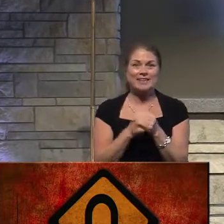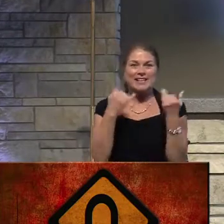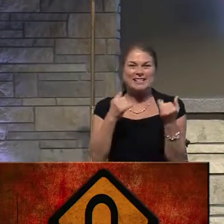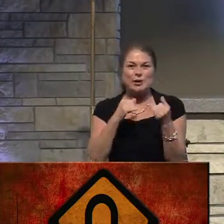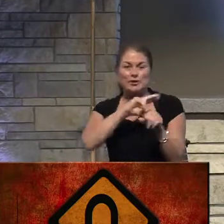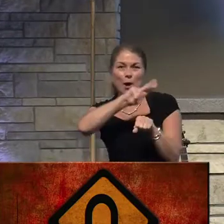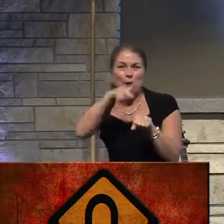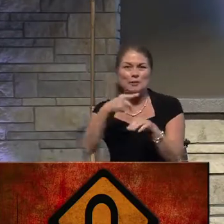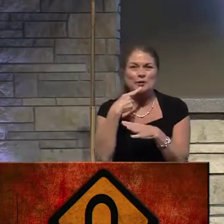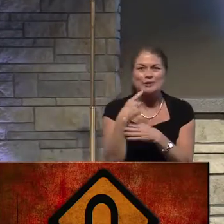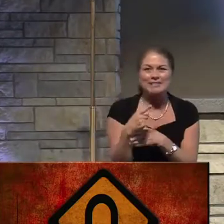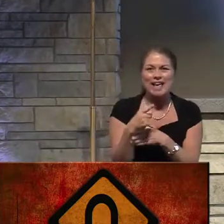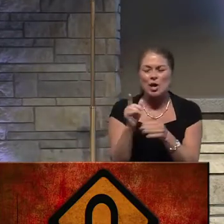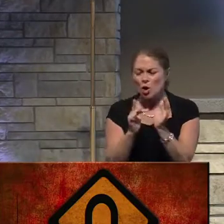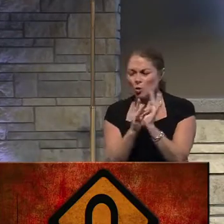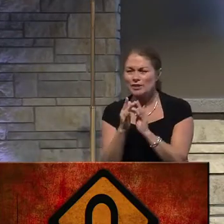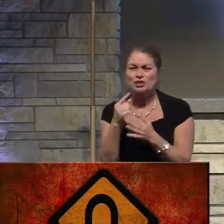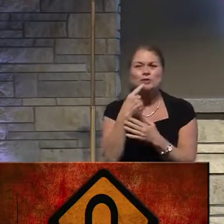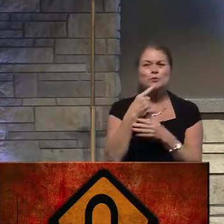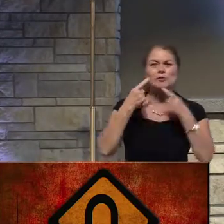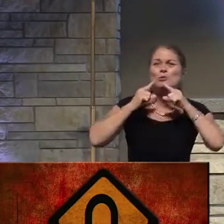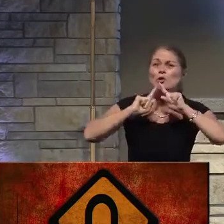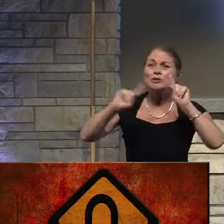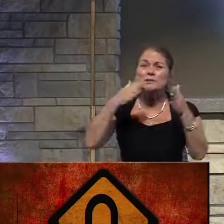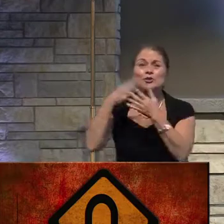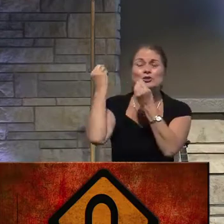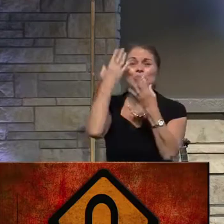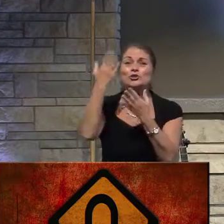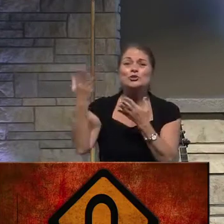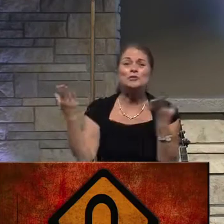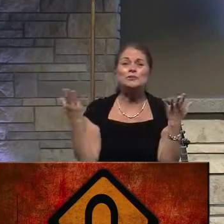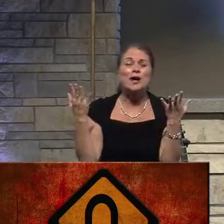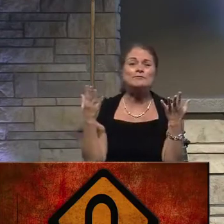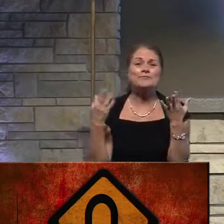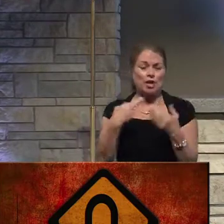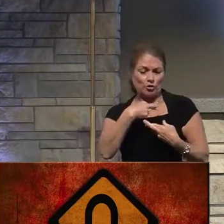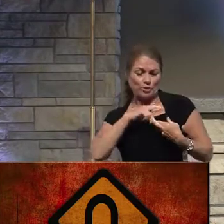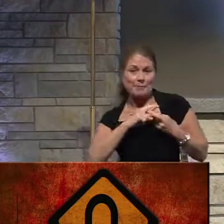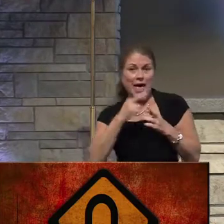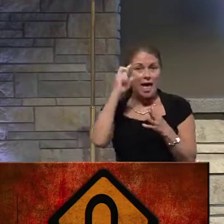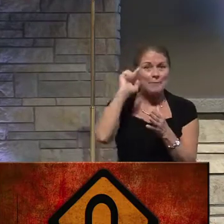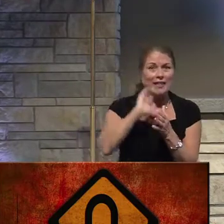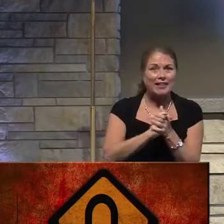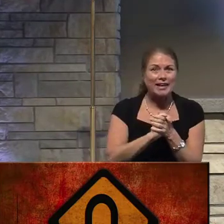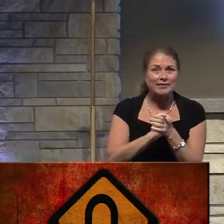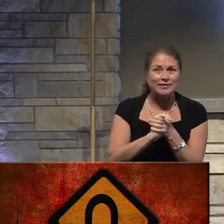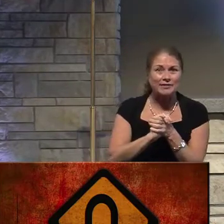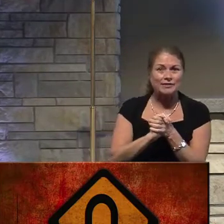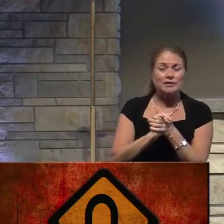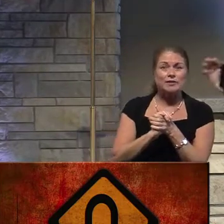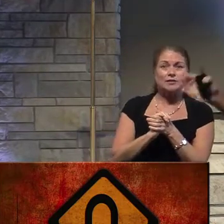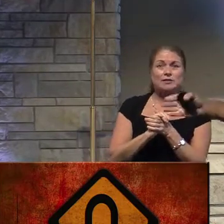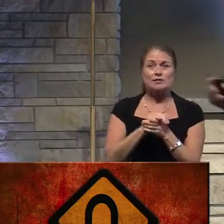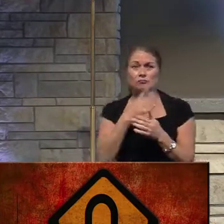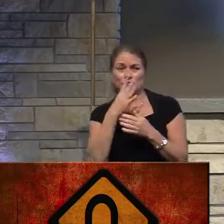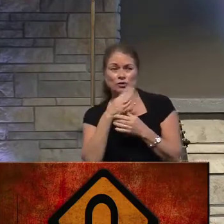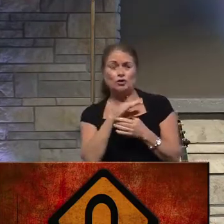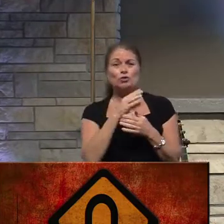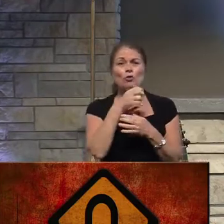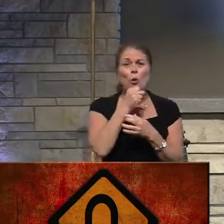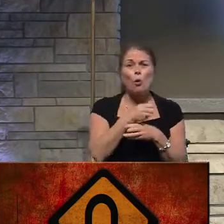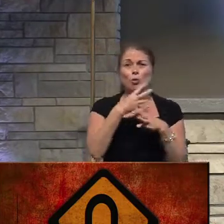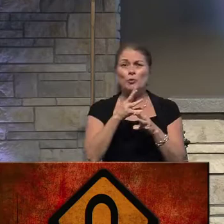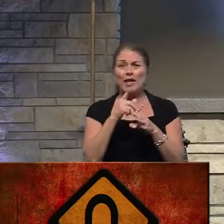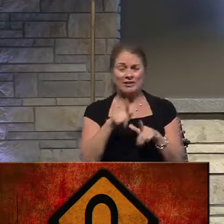what Peter was saying, what Jesus was proclaiming in the good news, is repent and believe. In other words, turn away from your old way of